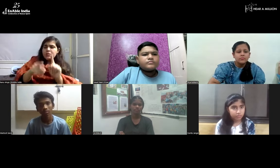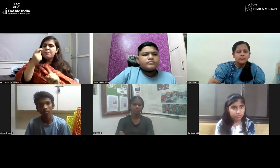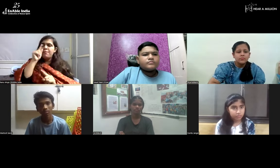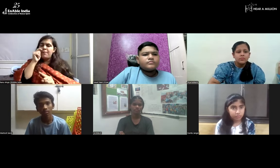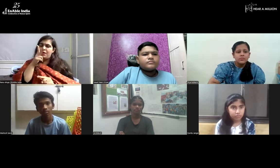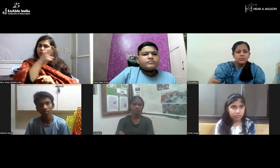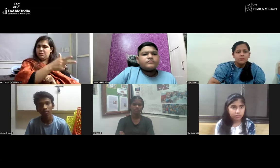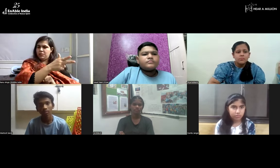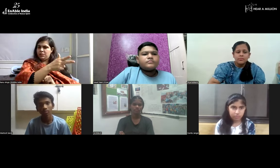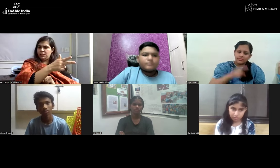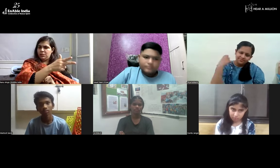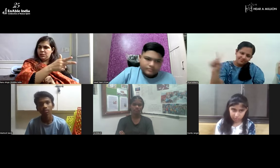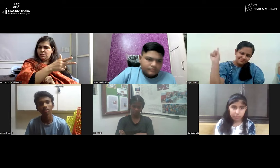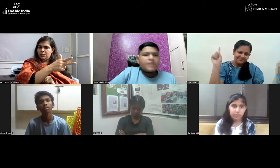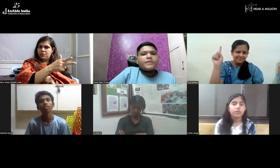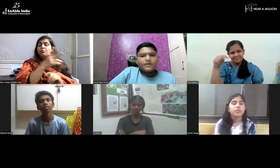Okay, this is something like